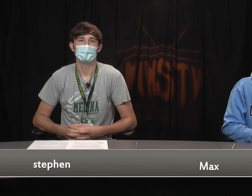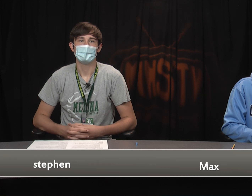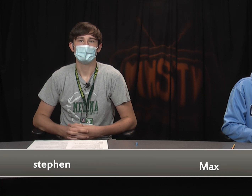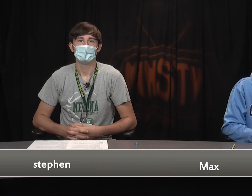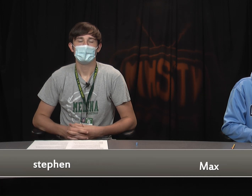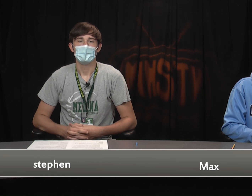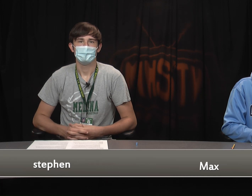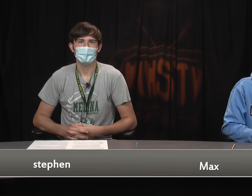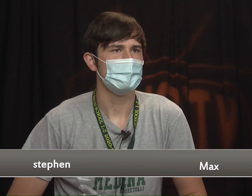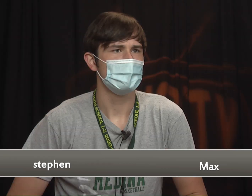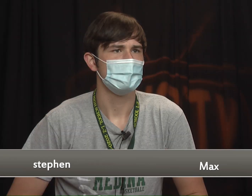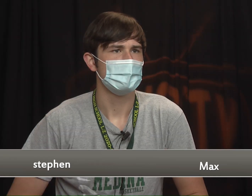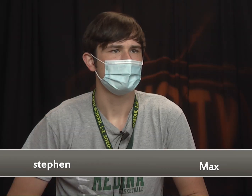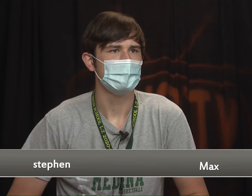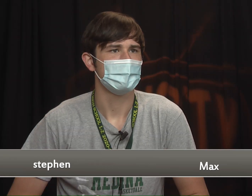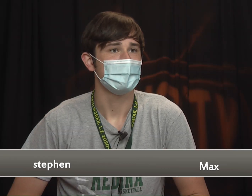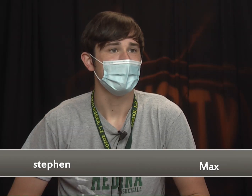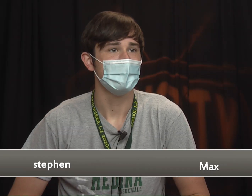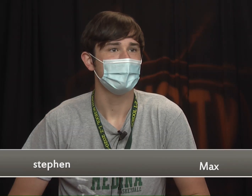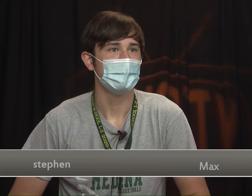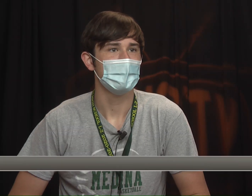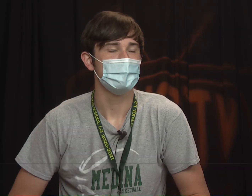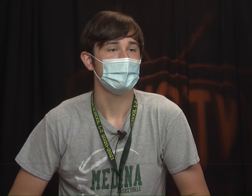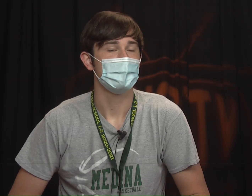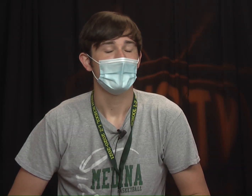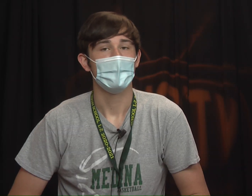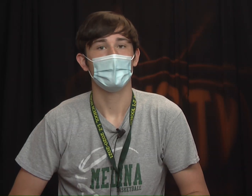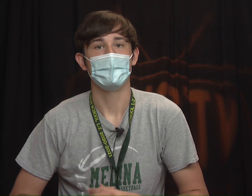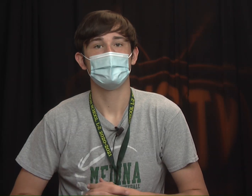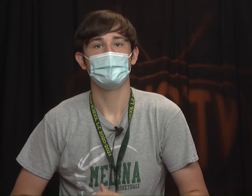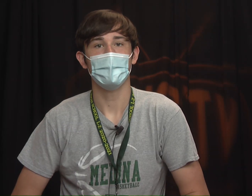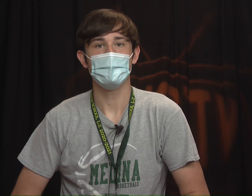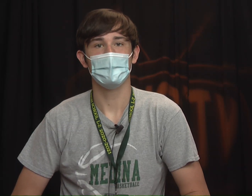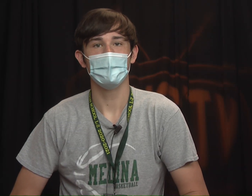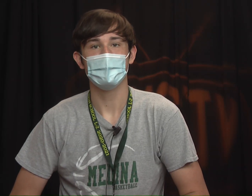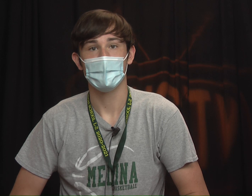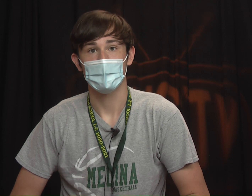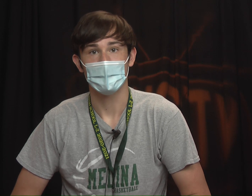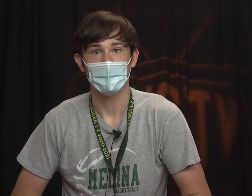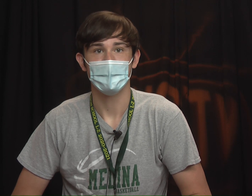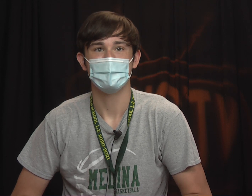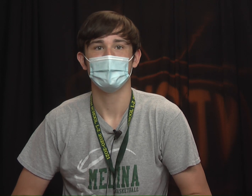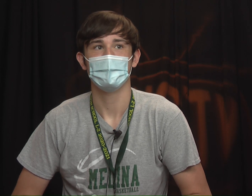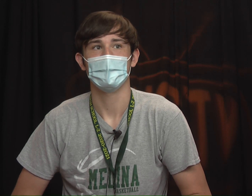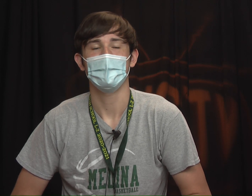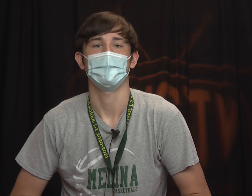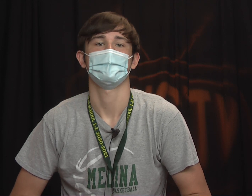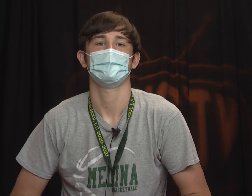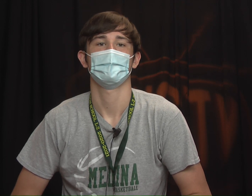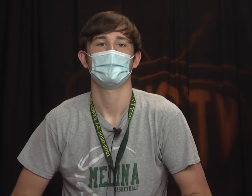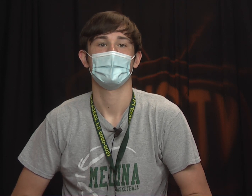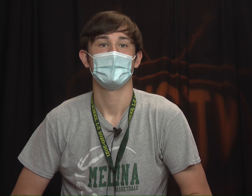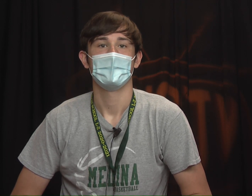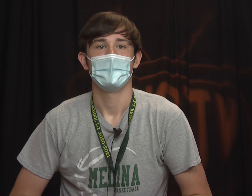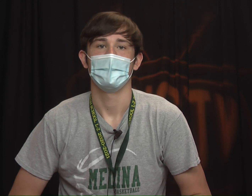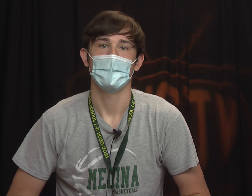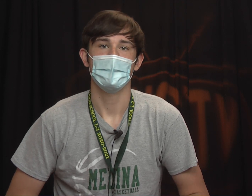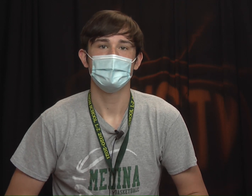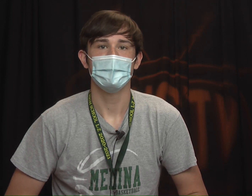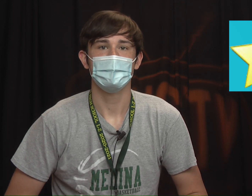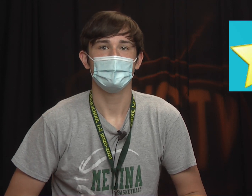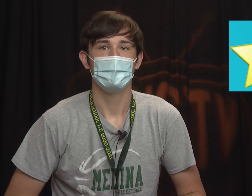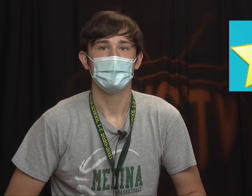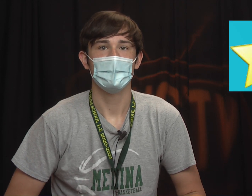Max Gabrielson. Make sure to stick around to the end of the announcements for a special video from our ASL class.